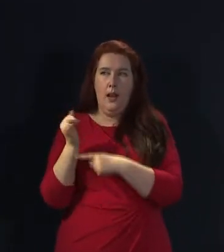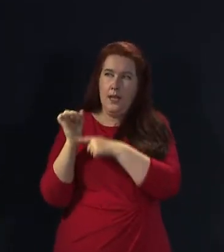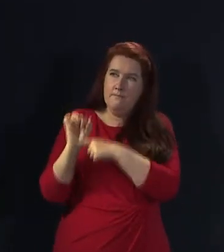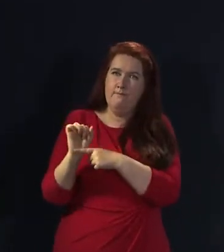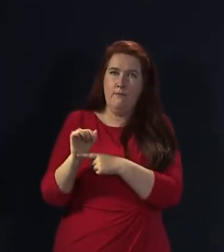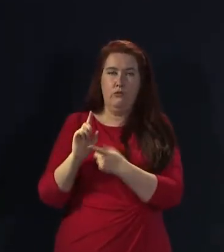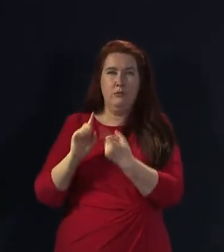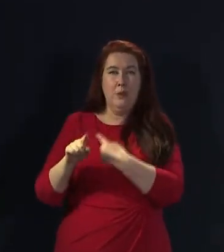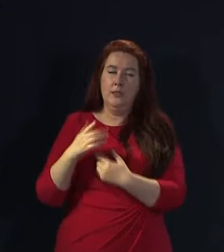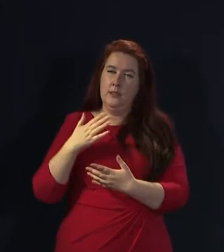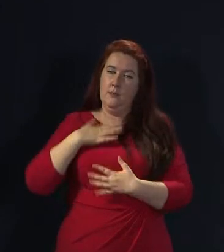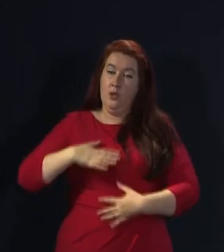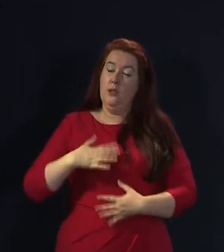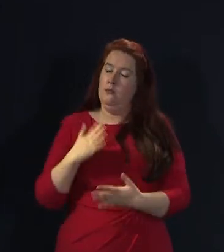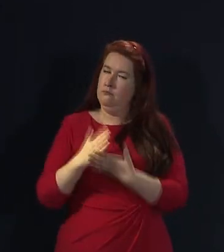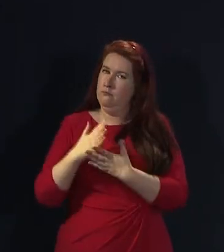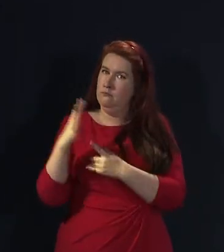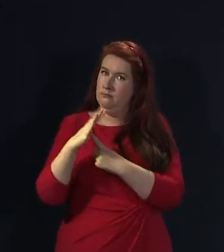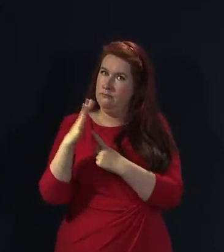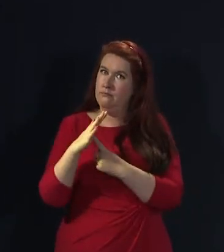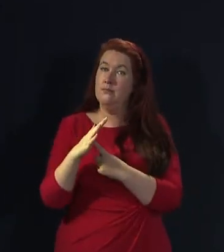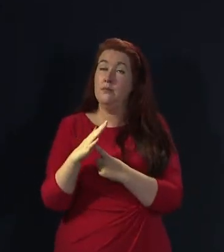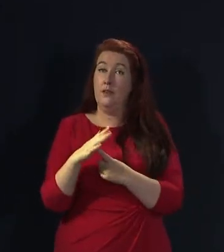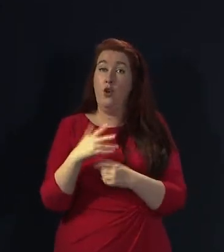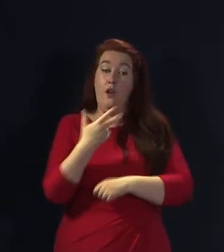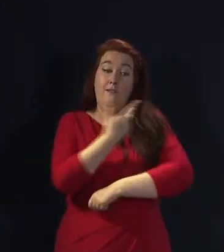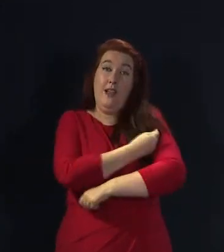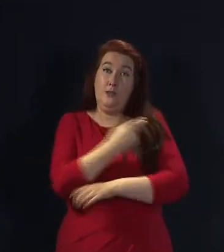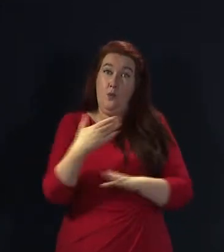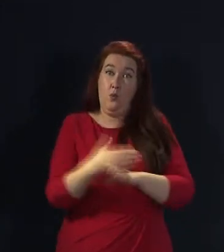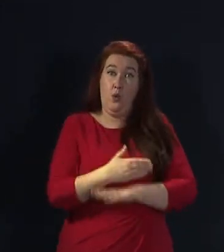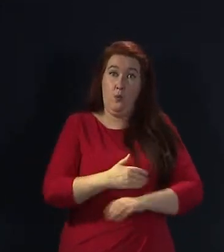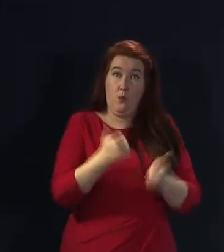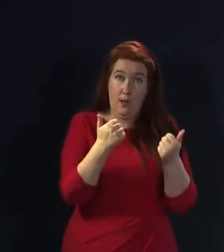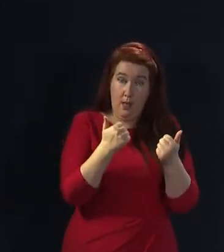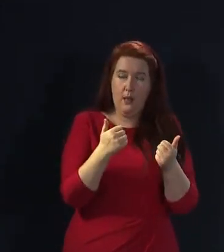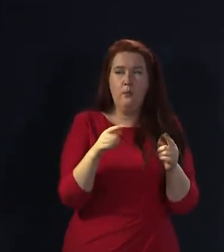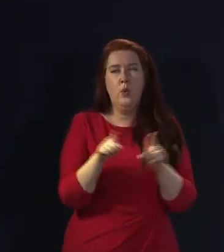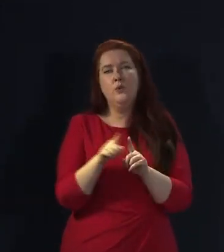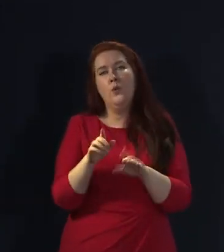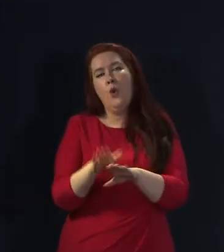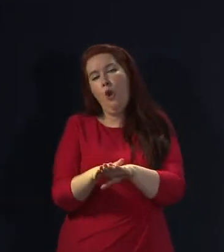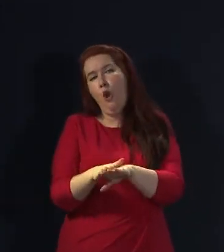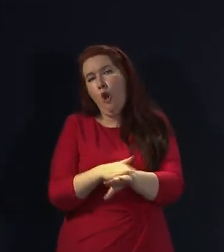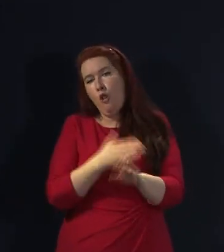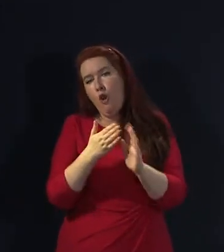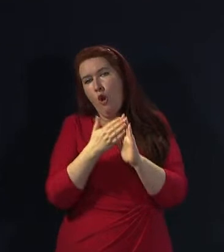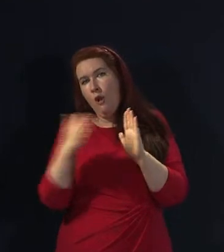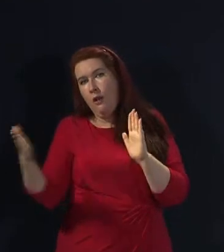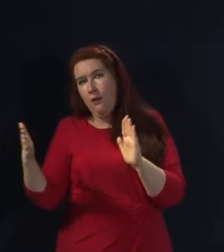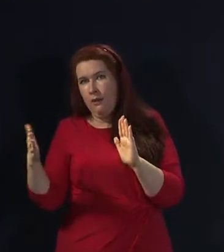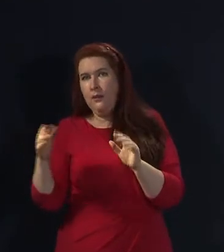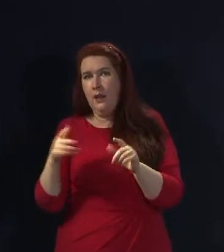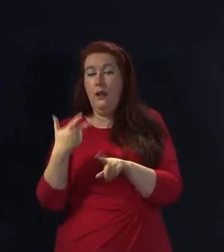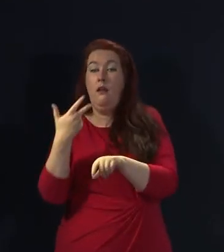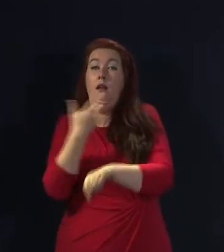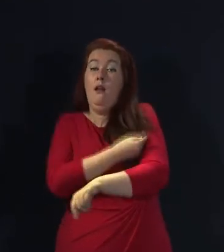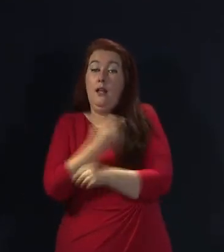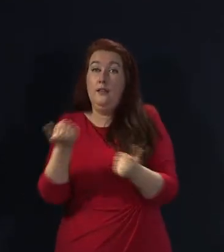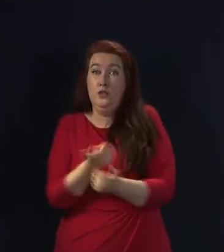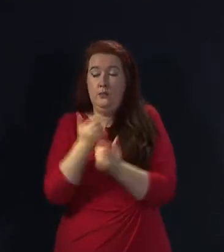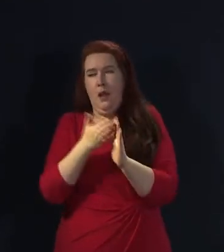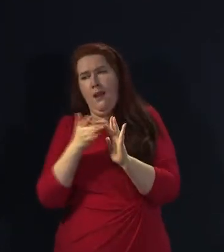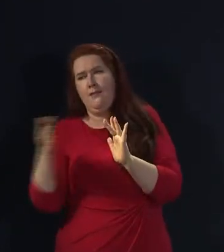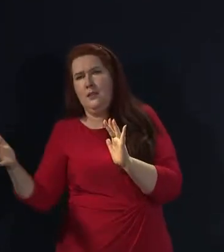really important, both for the effectiveness of the vaccine, but also for how long that effect lasts as well. And if we